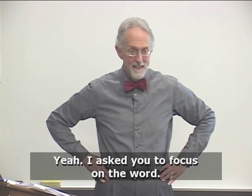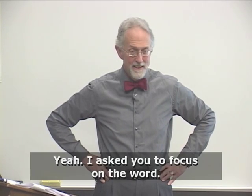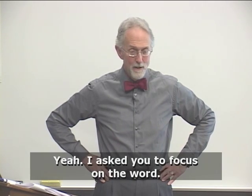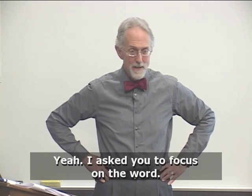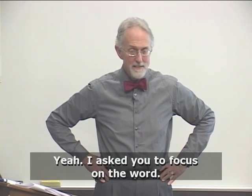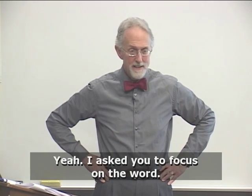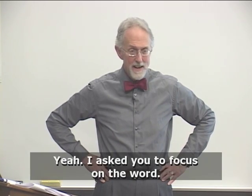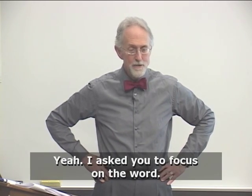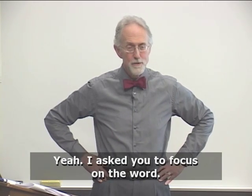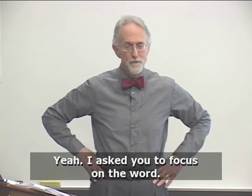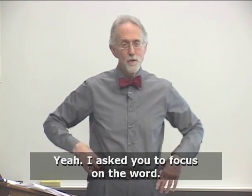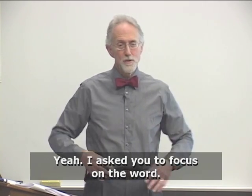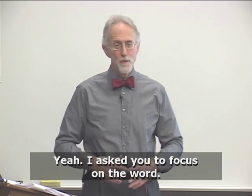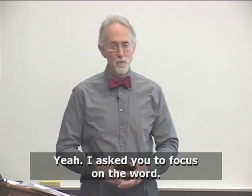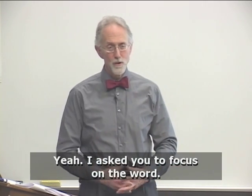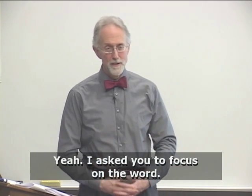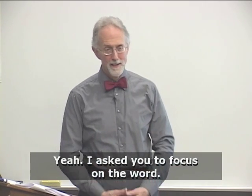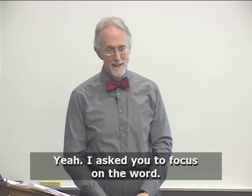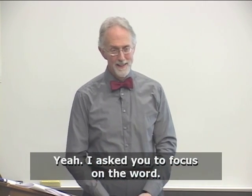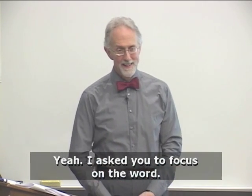Yeah, I asked you to focus on the word.